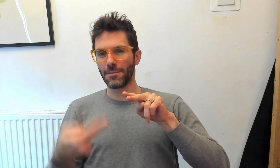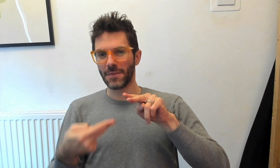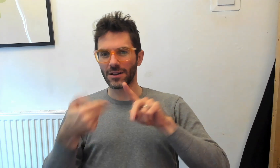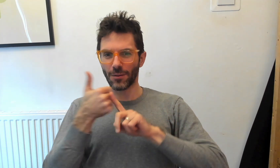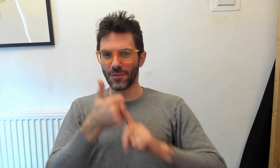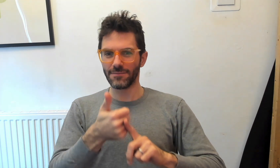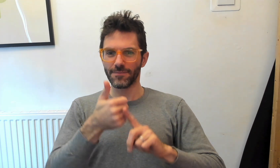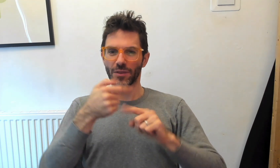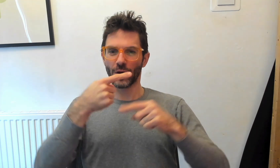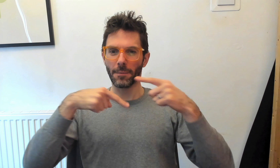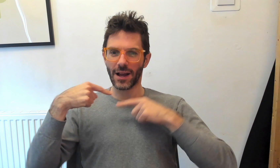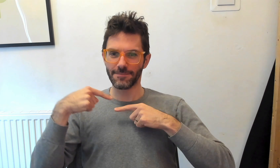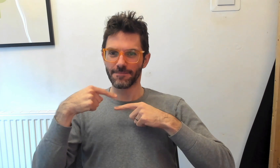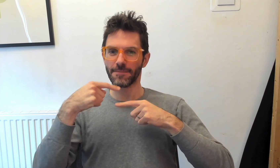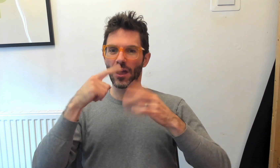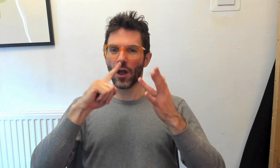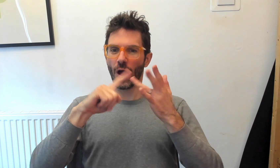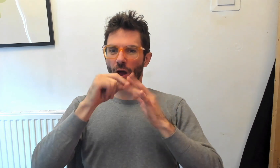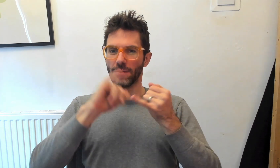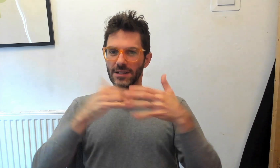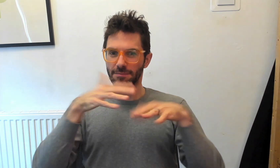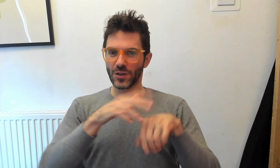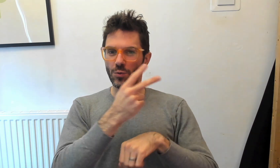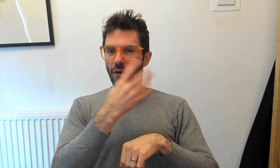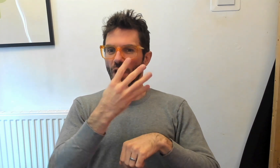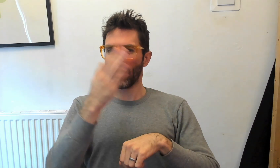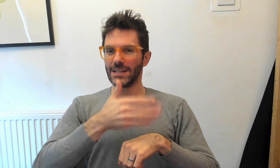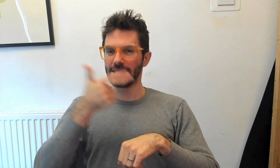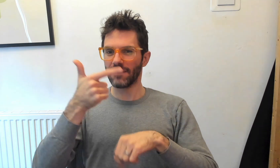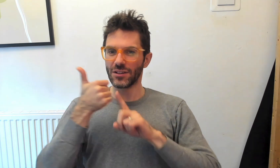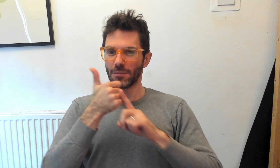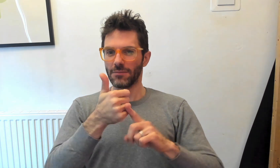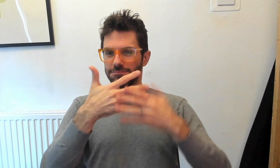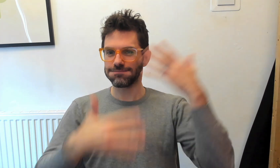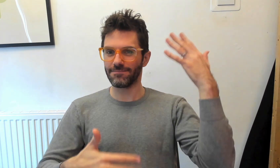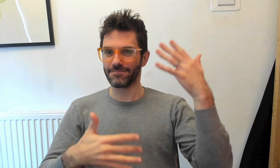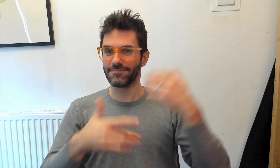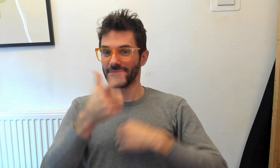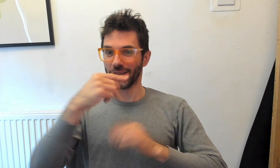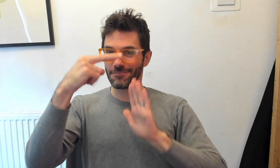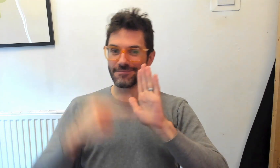includes failover support, rollback, ops, integration support 24/7, etc.